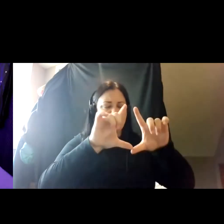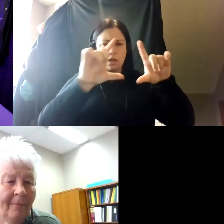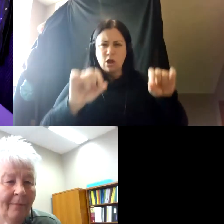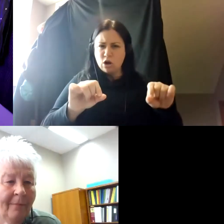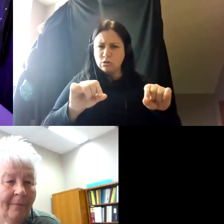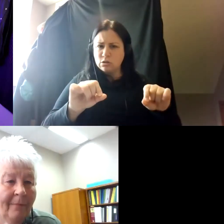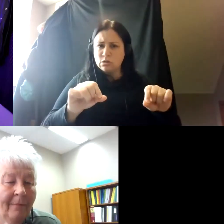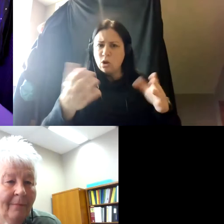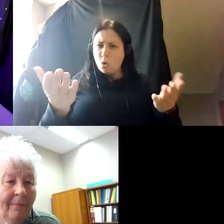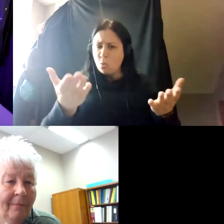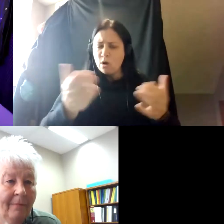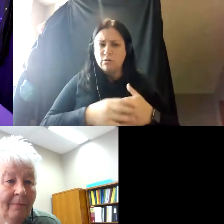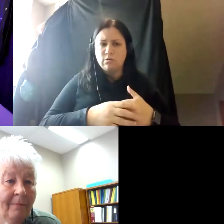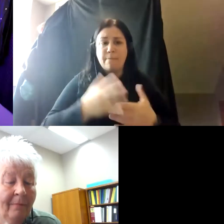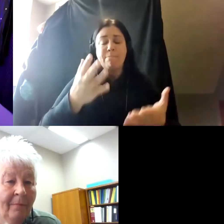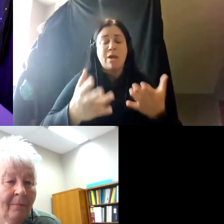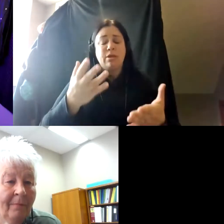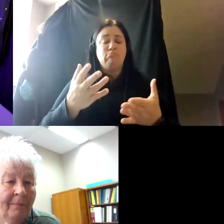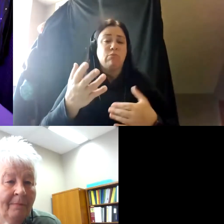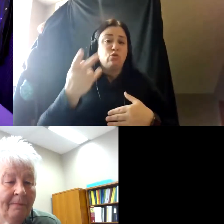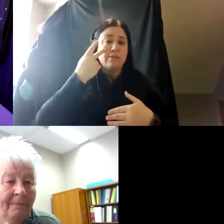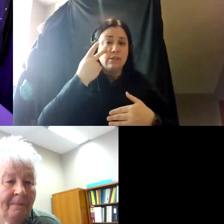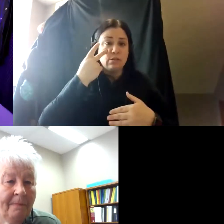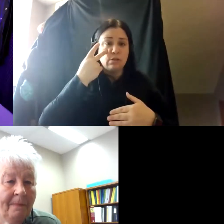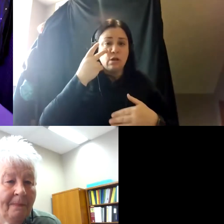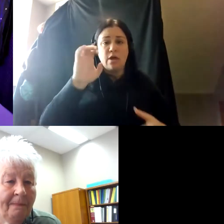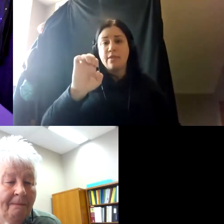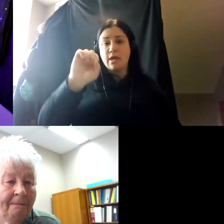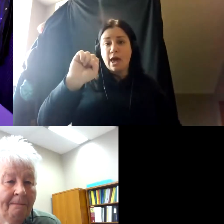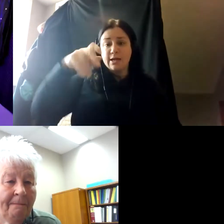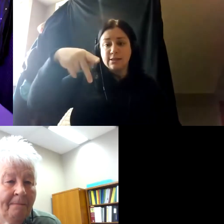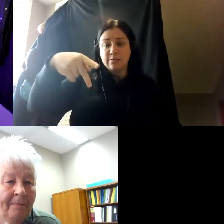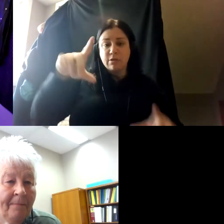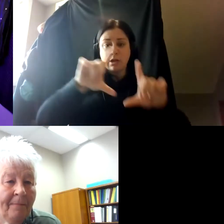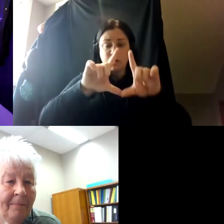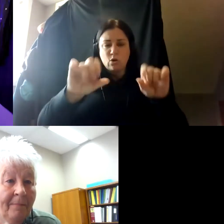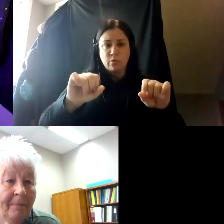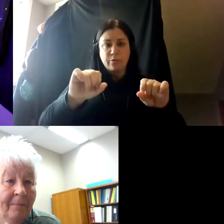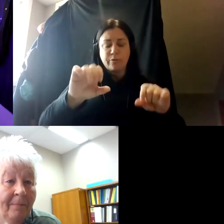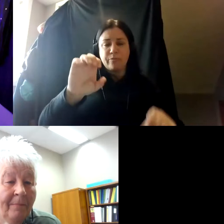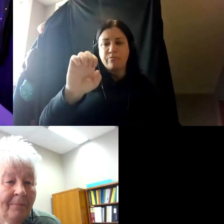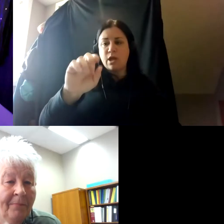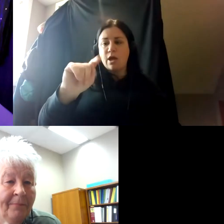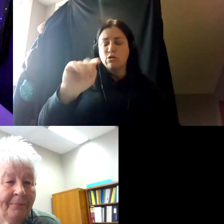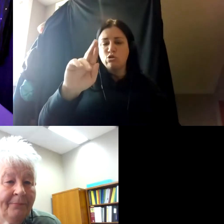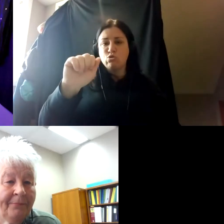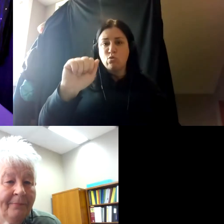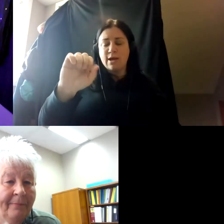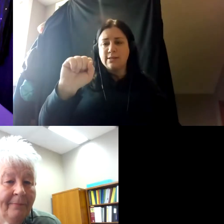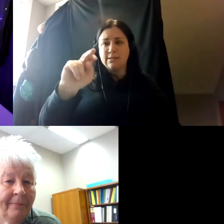I don't know if some of you might have seen them. I don't know. They're called ESP cards. That stands for extrasensory perception